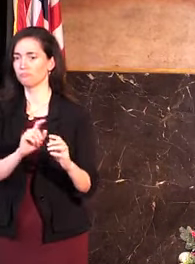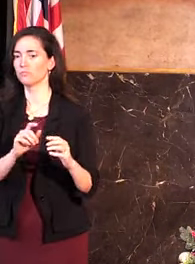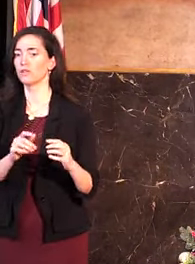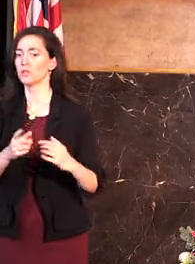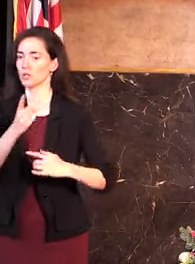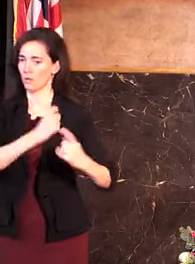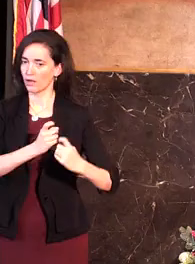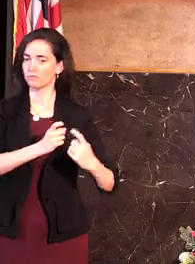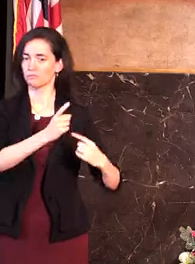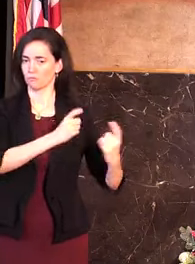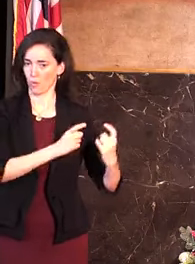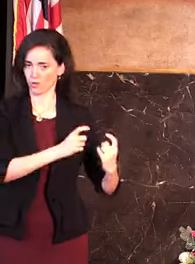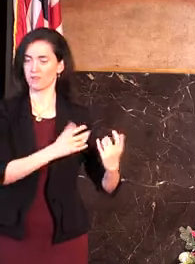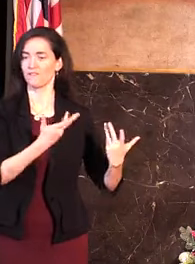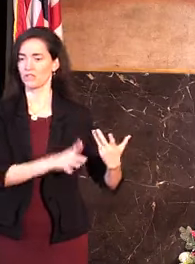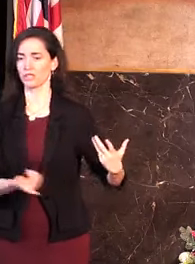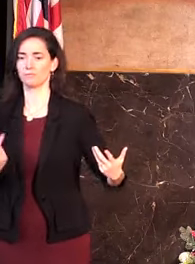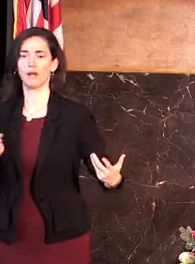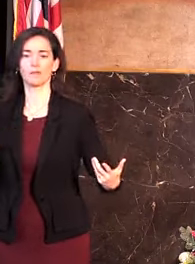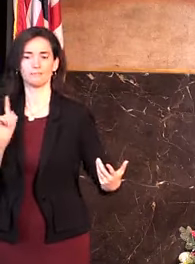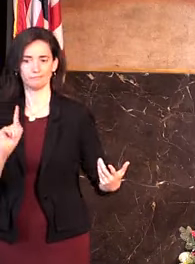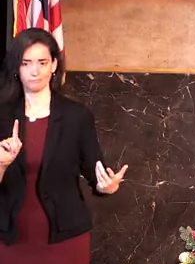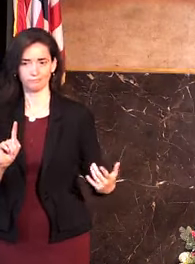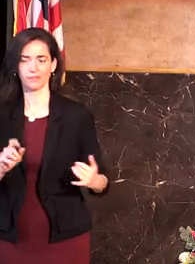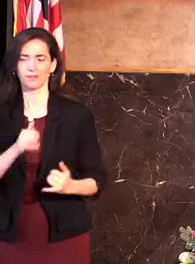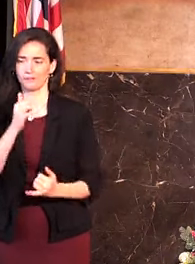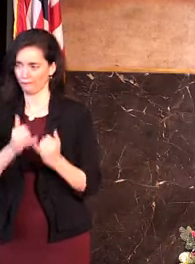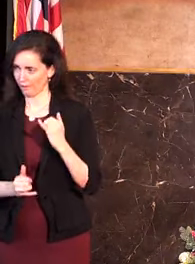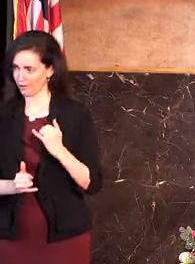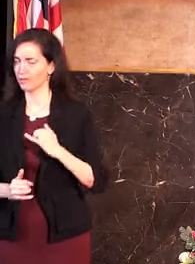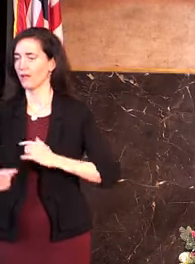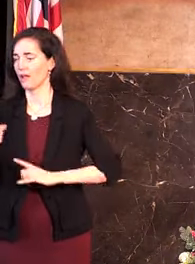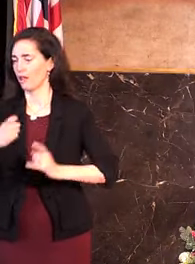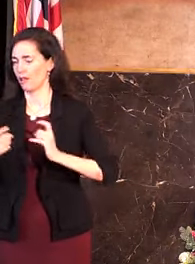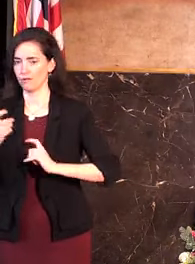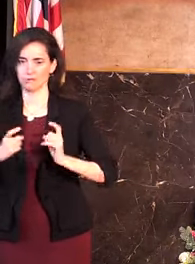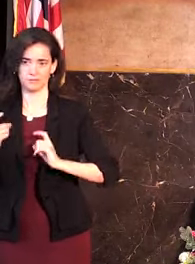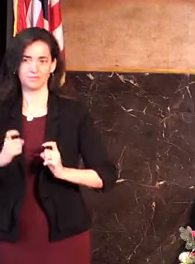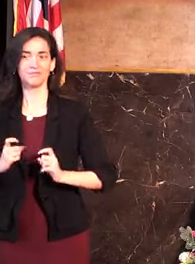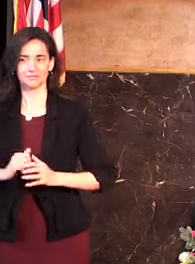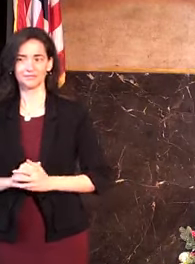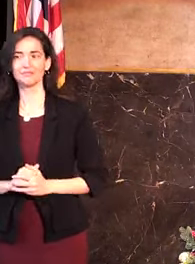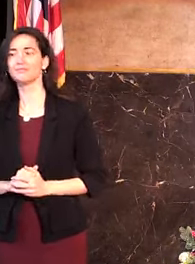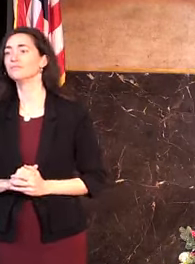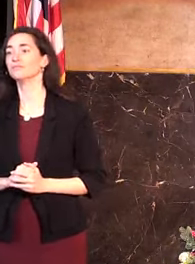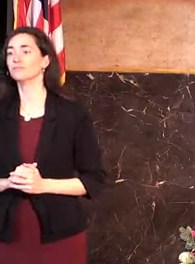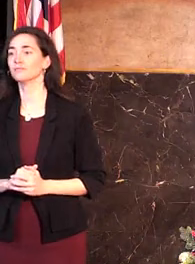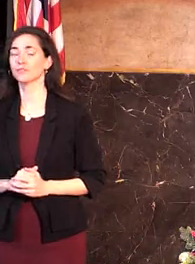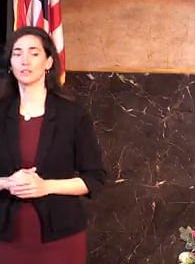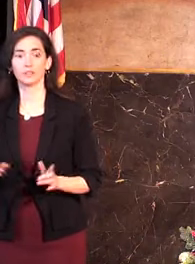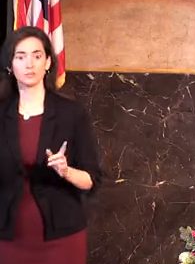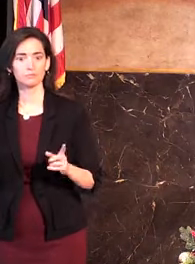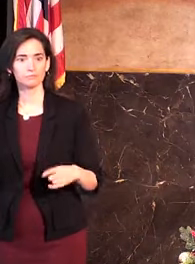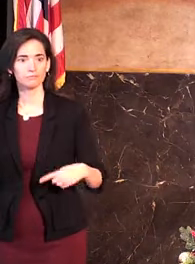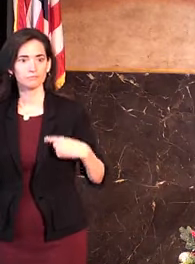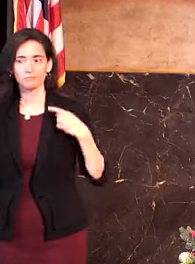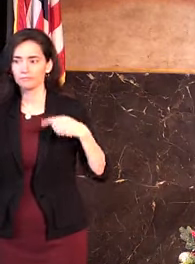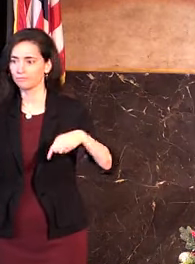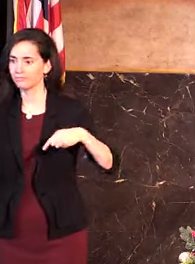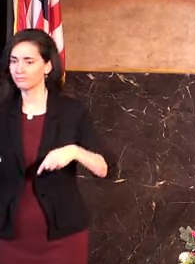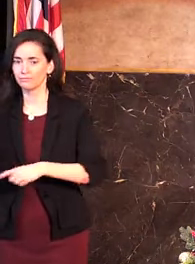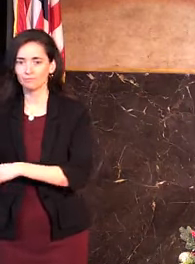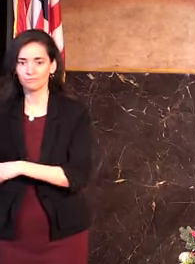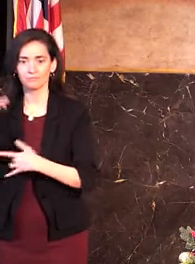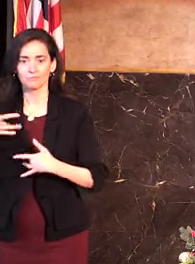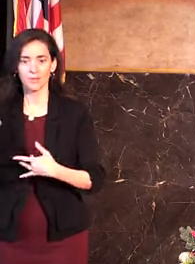questions, and I'll come wrap up and then take your questions as well. I know it's been a while since we've had one of